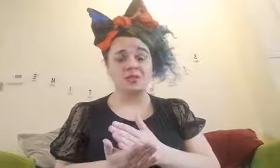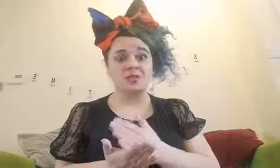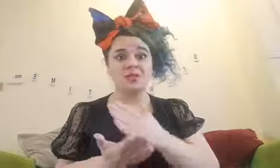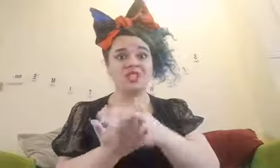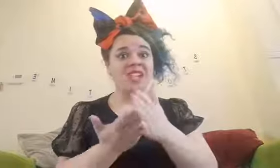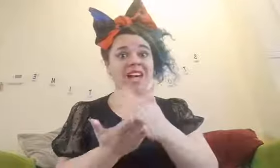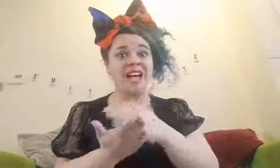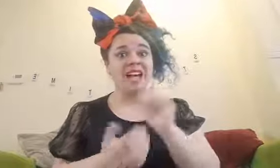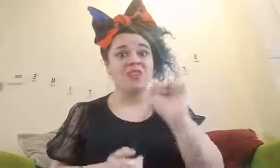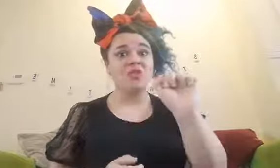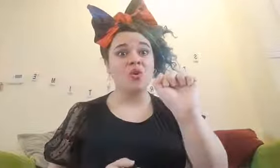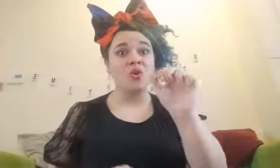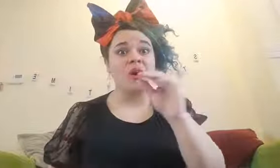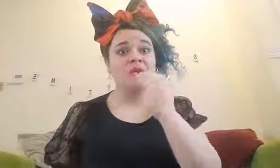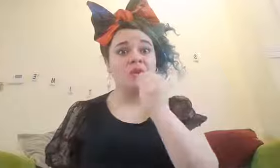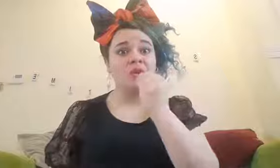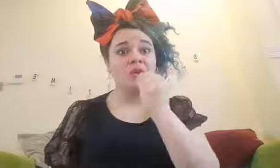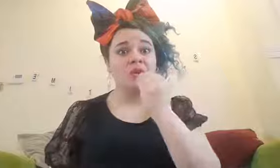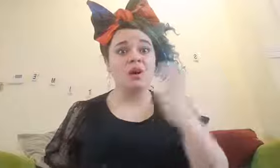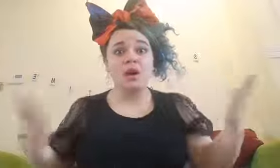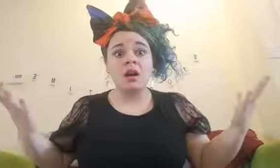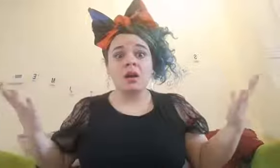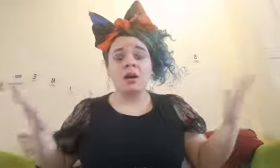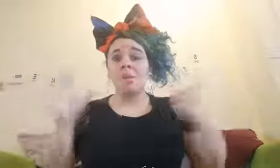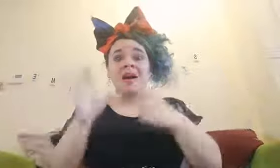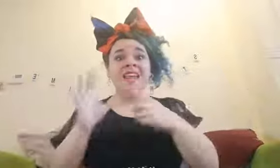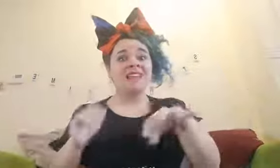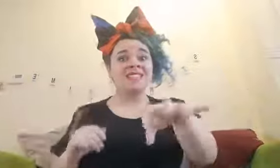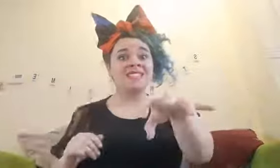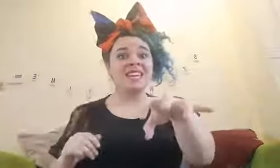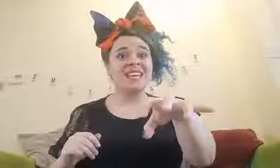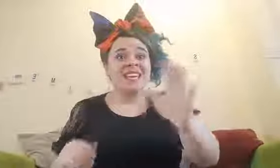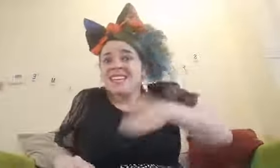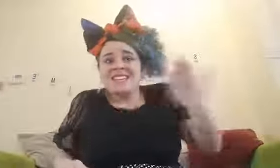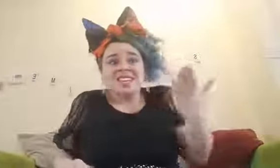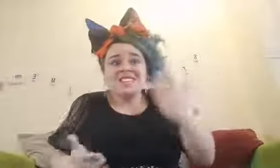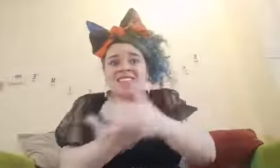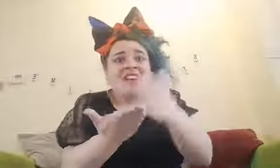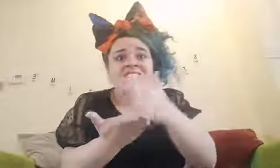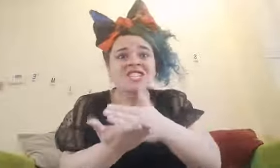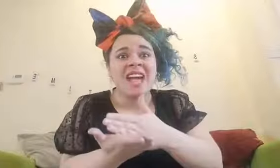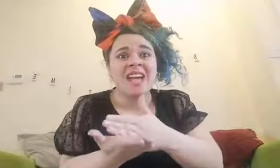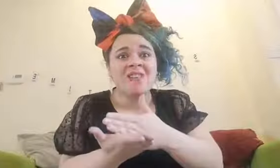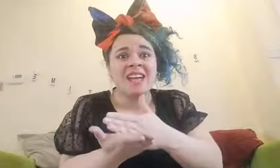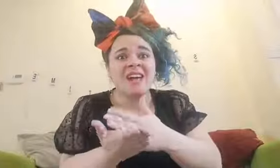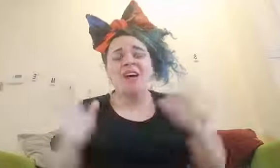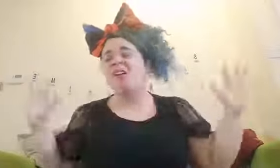to share your food. But Anansi, he doesn't like sharing.